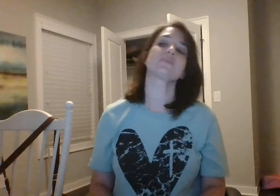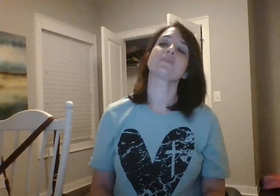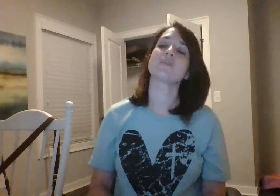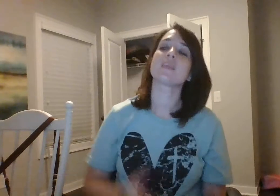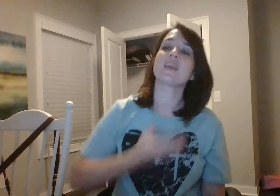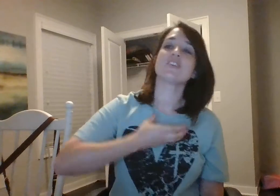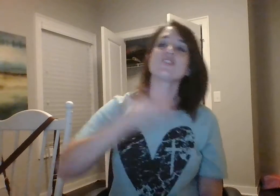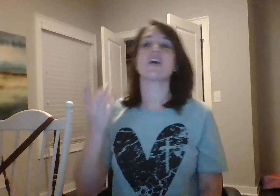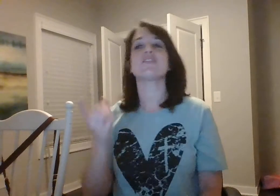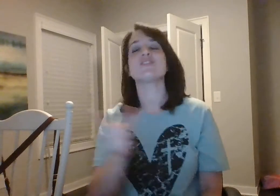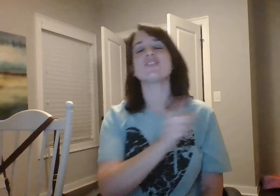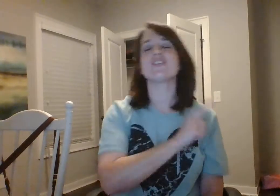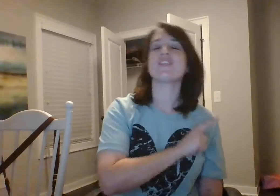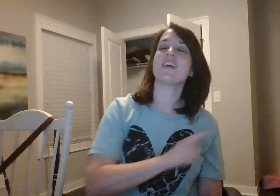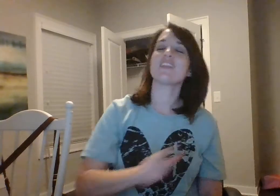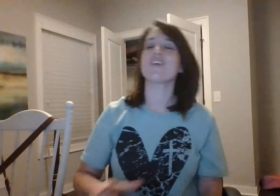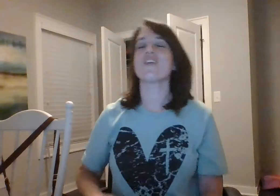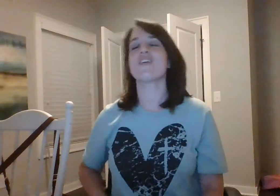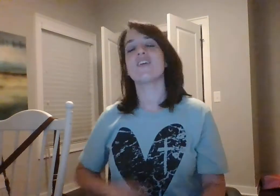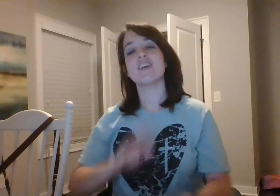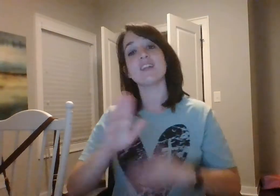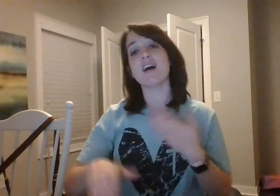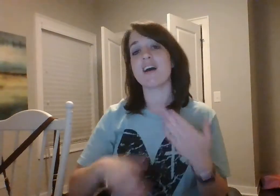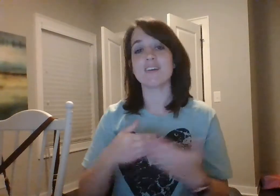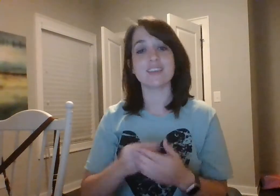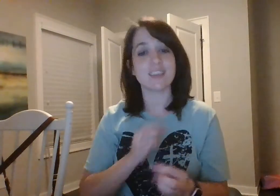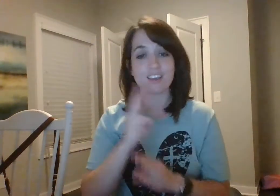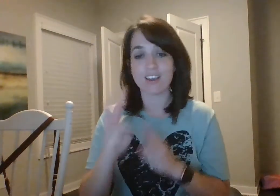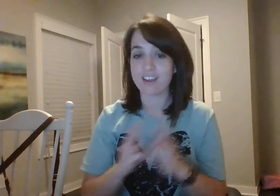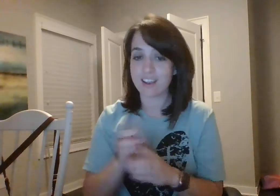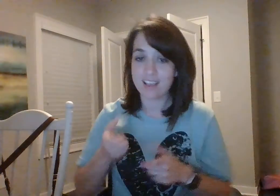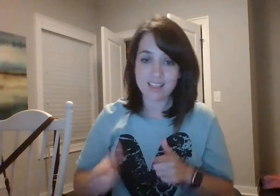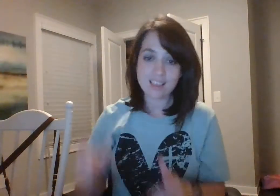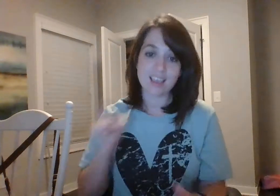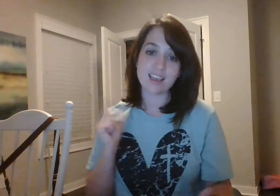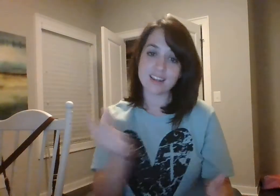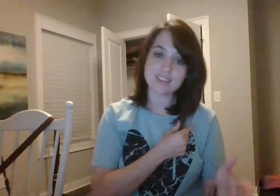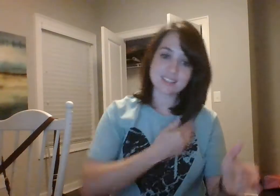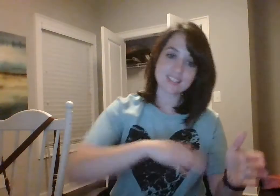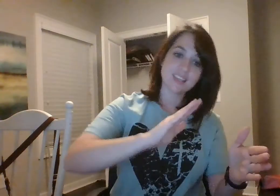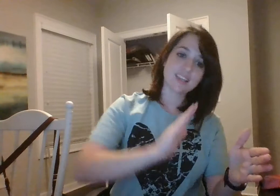Shout to the Lord on the earth that I sing.